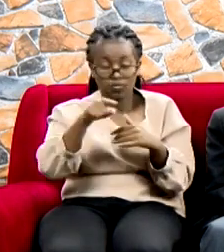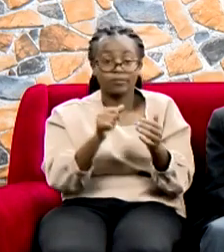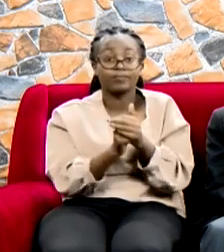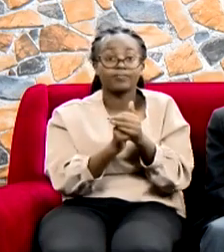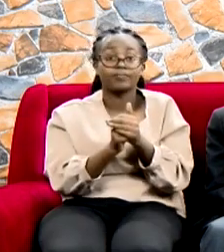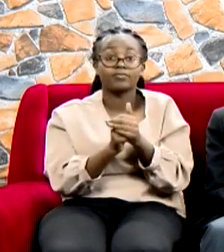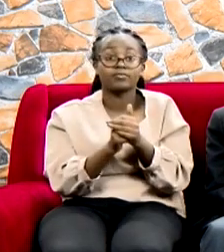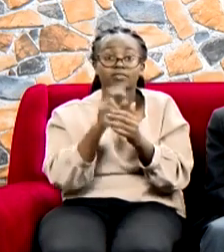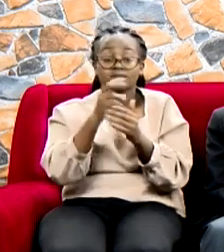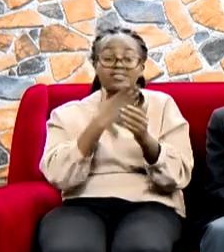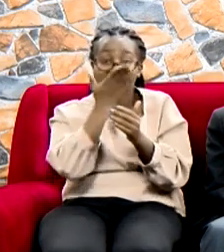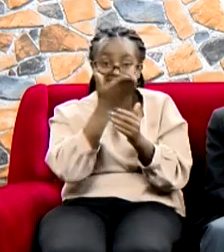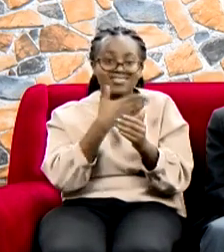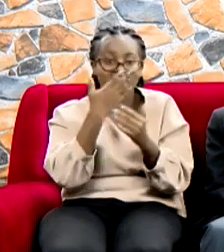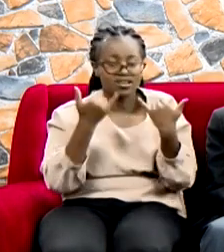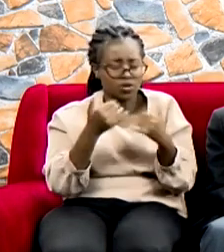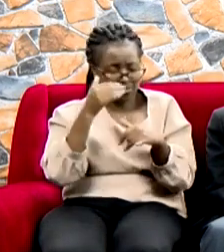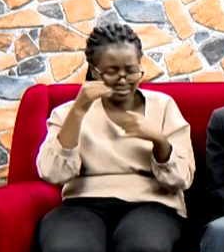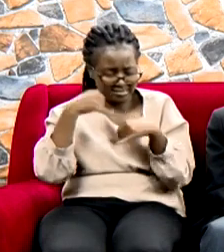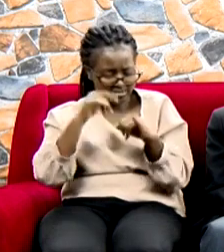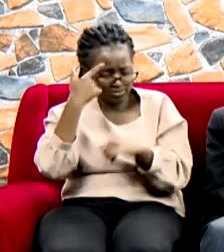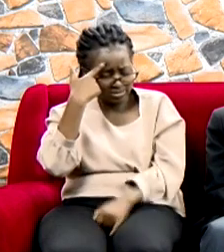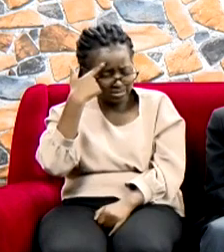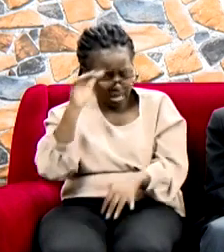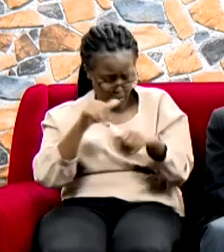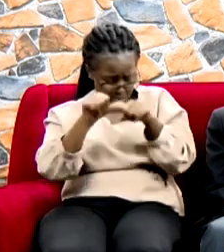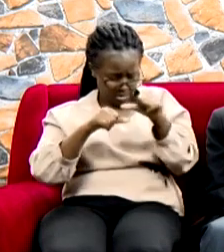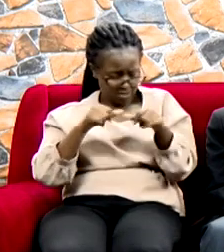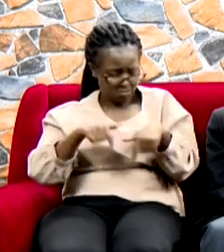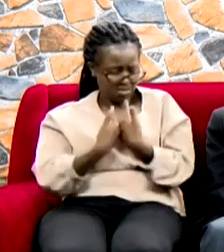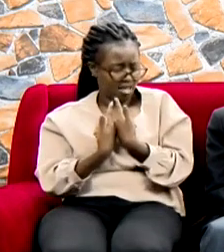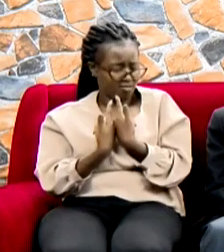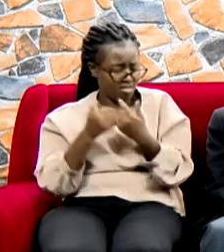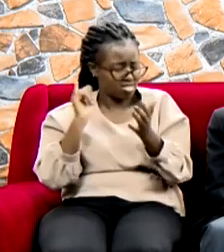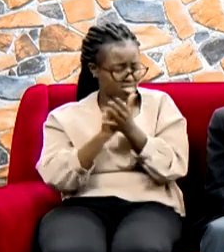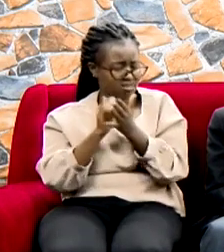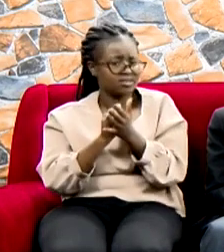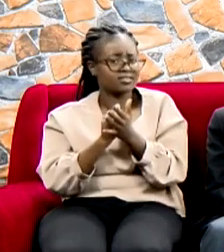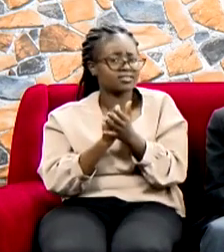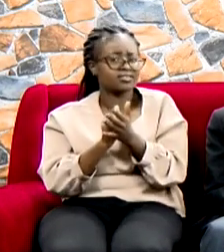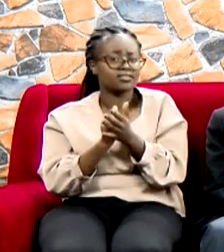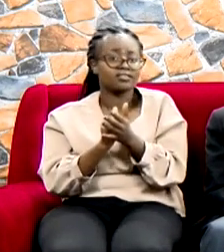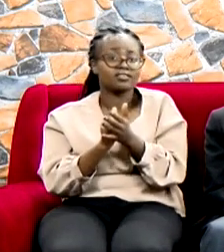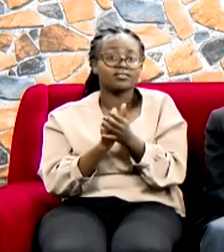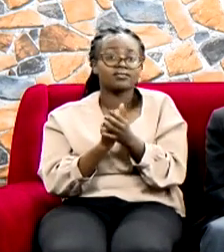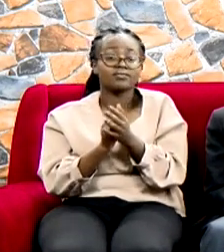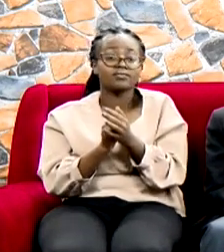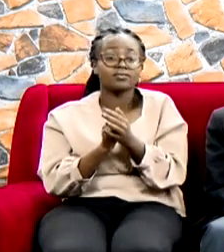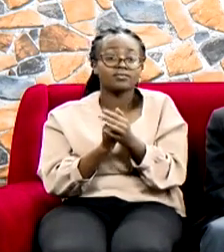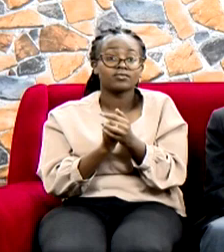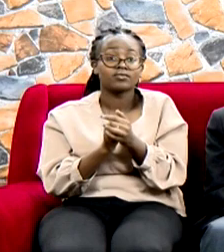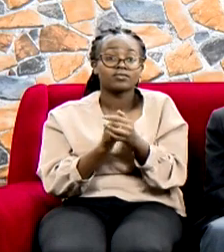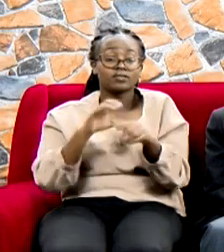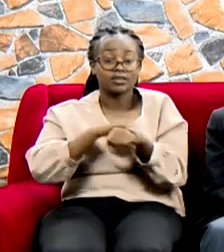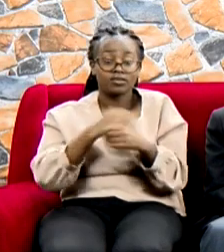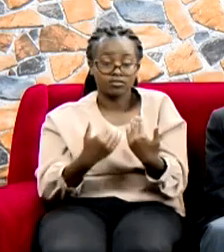I'm just seeing answers, I'm trying to think how active was I that adrenaline would have gotten to